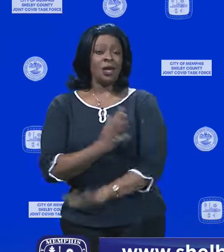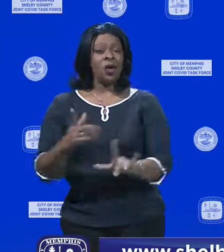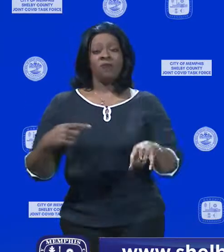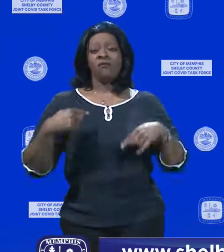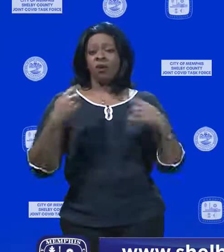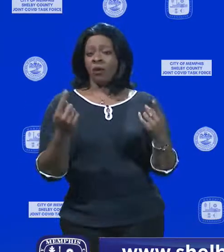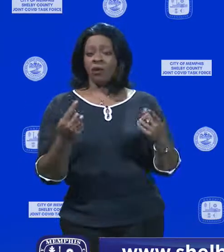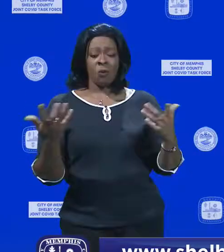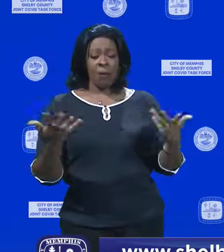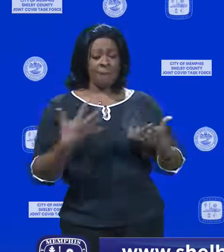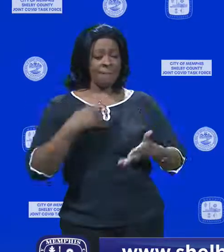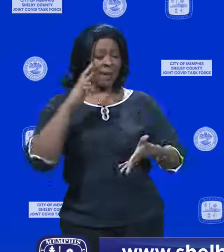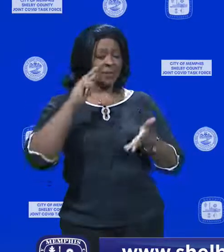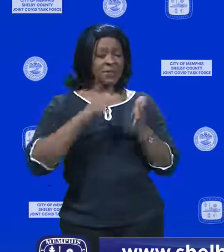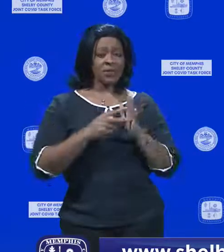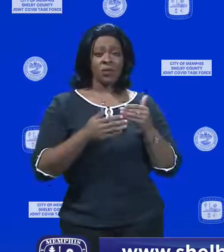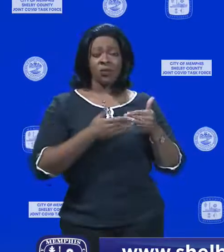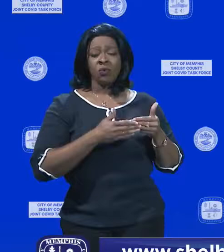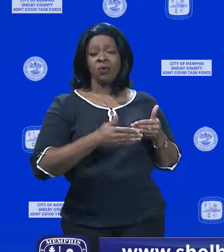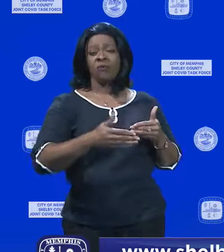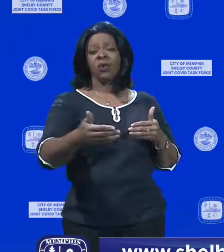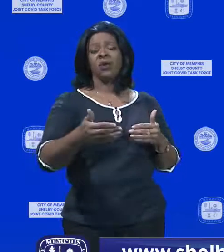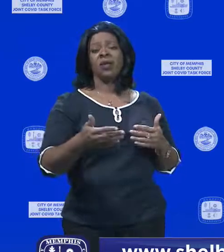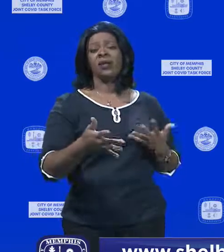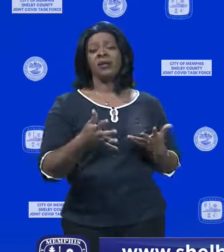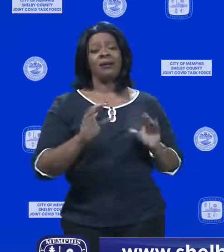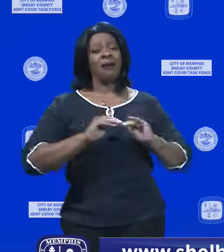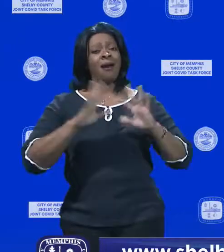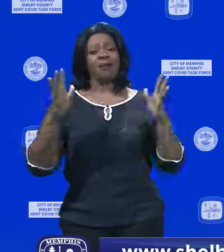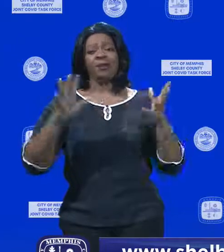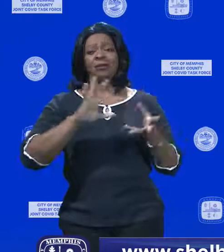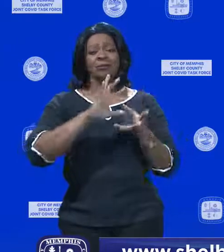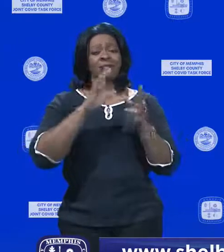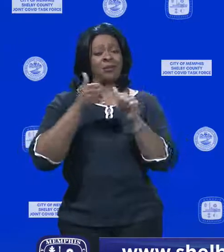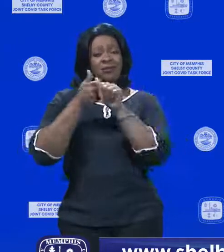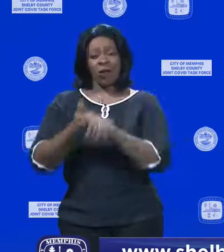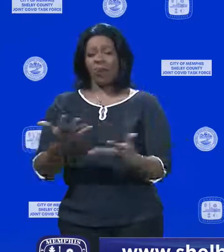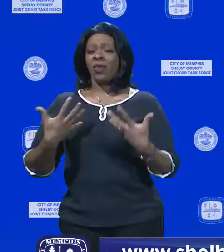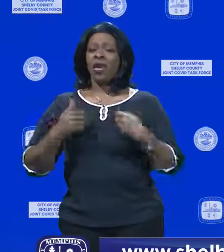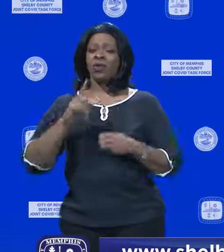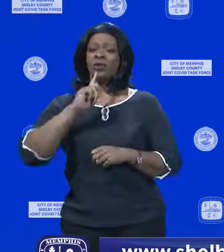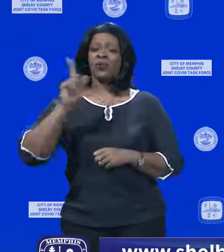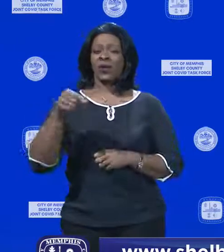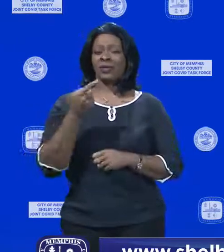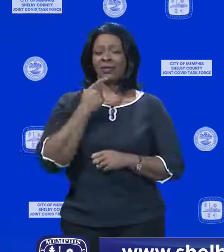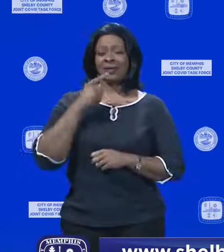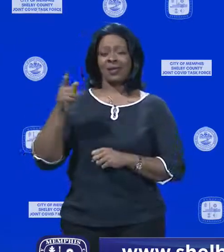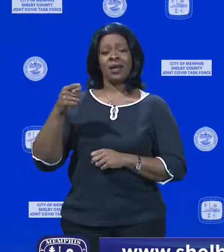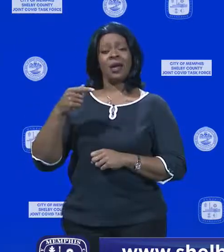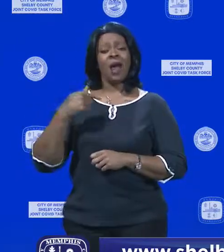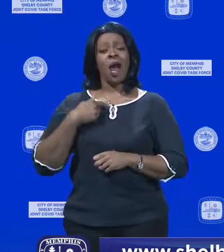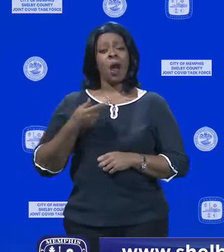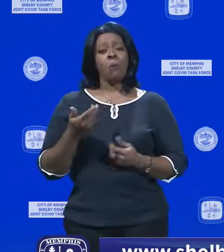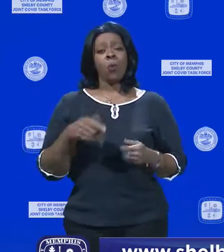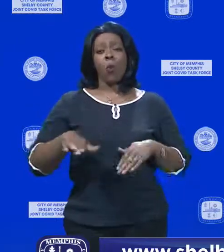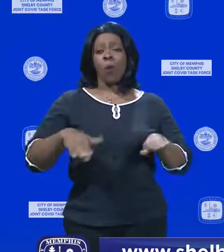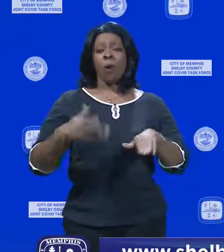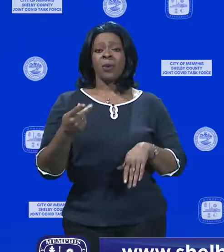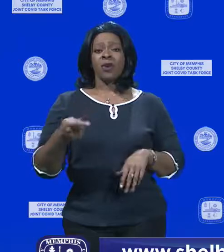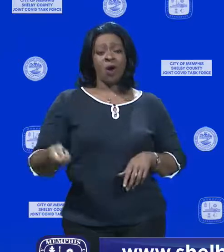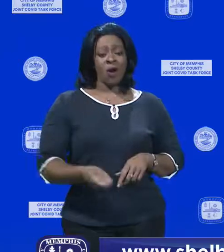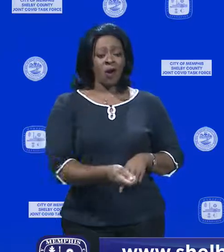as what my intentions are going forward is obviously comply with the health directive. When I'm walking my dogs